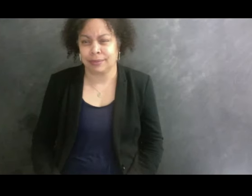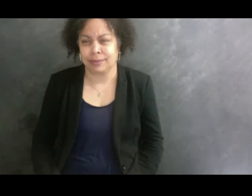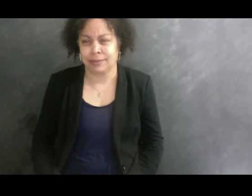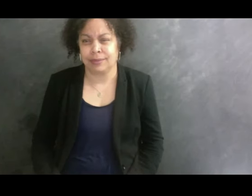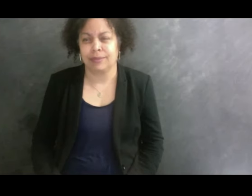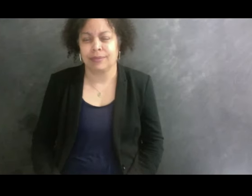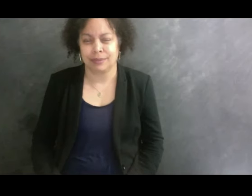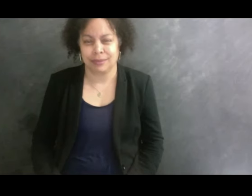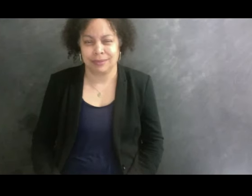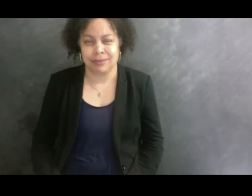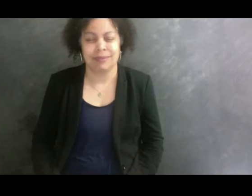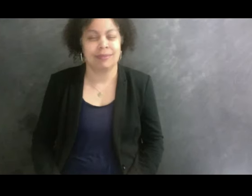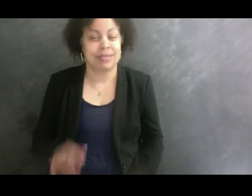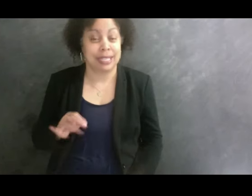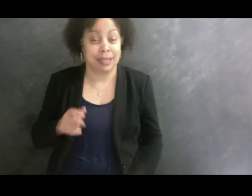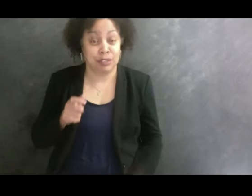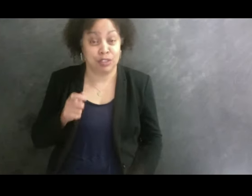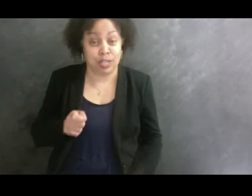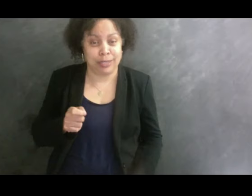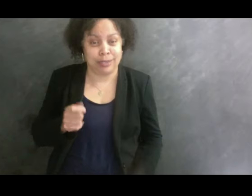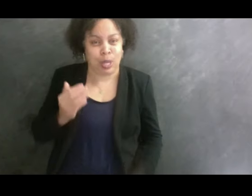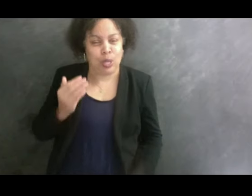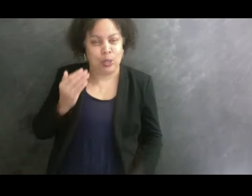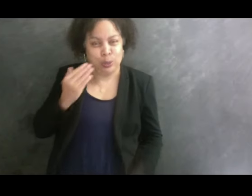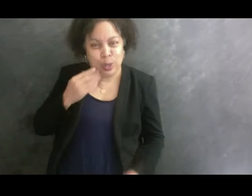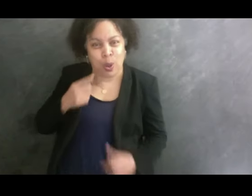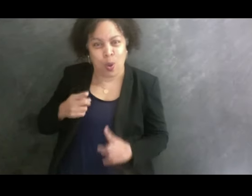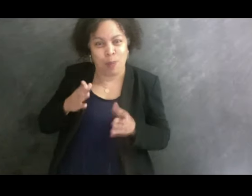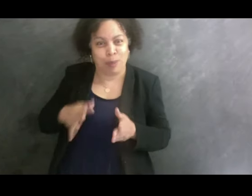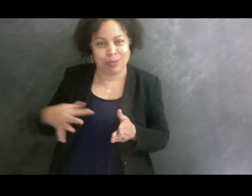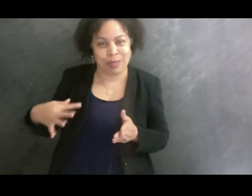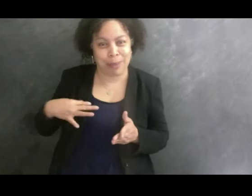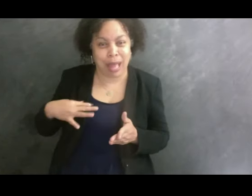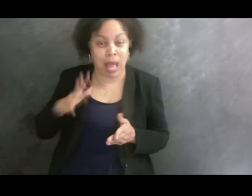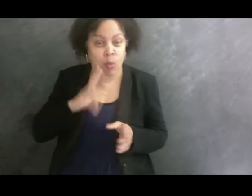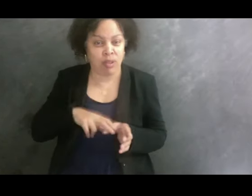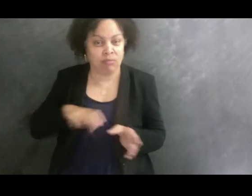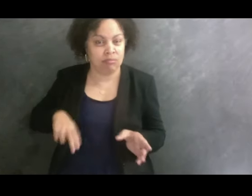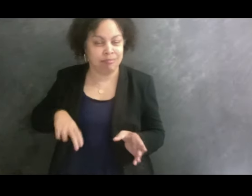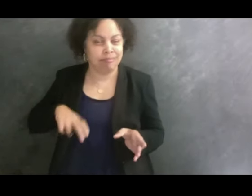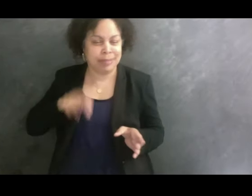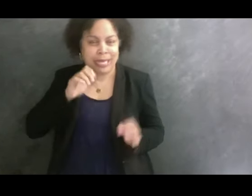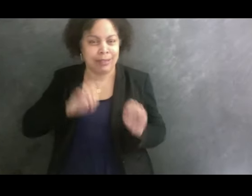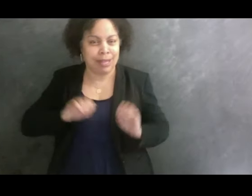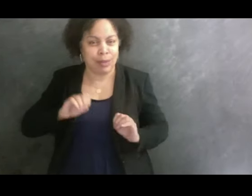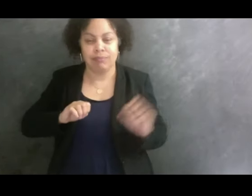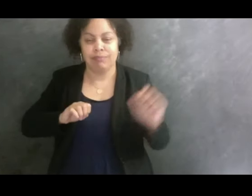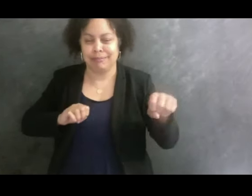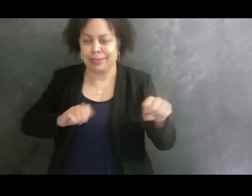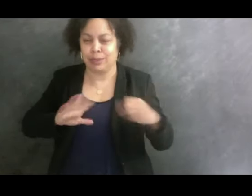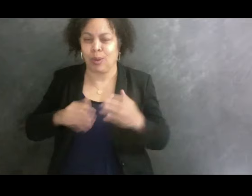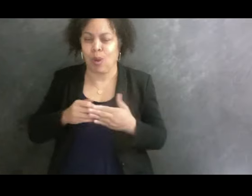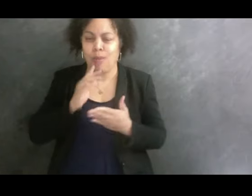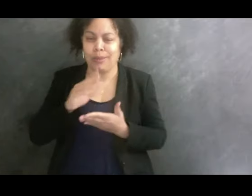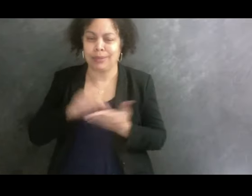Here's a good one. If judges know applicants, do they recuse themselves? Yes, we ask all of our evaluators to fill out a conflict of